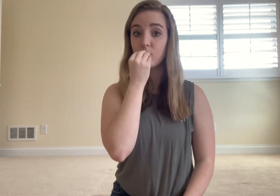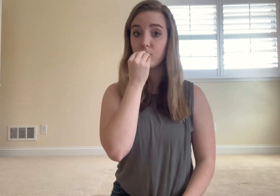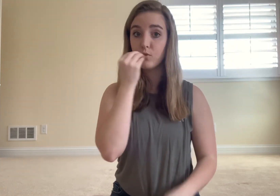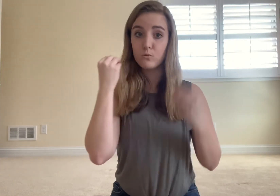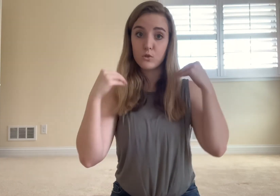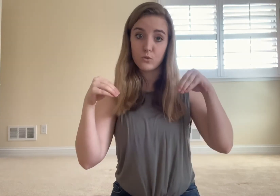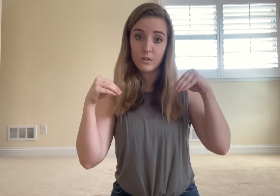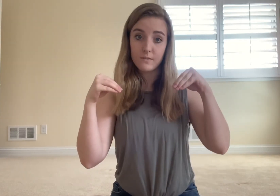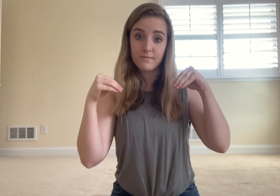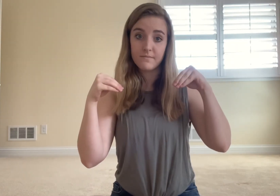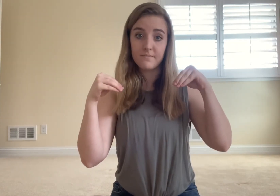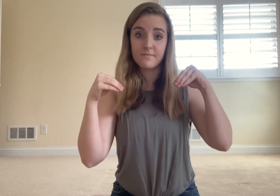food store,